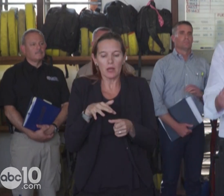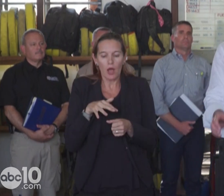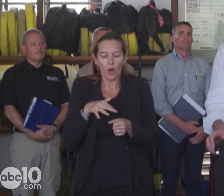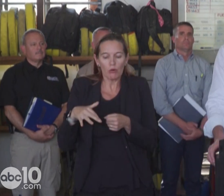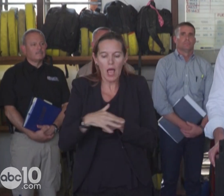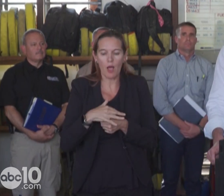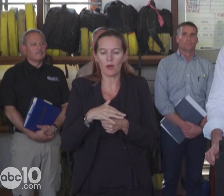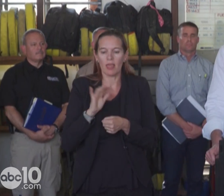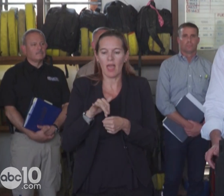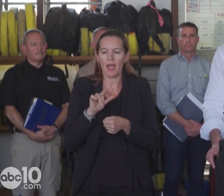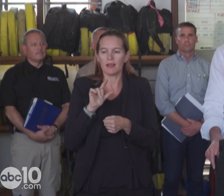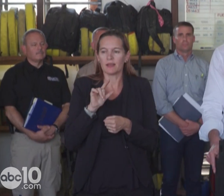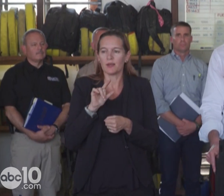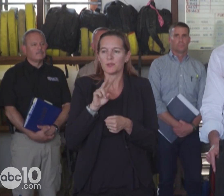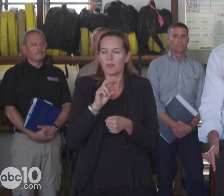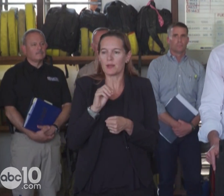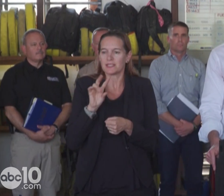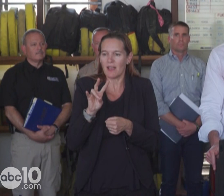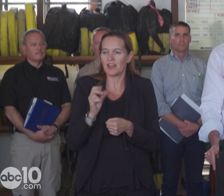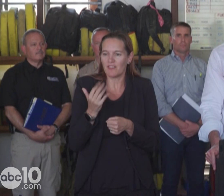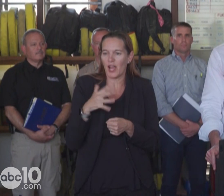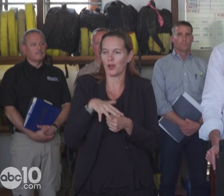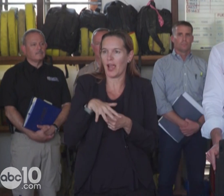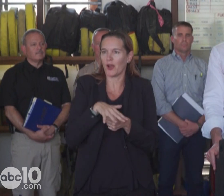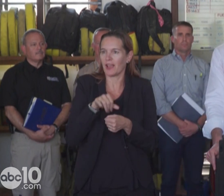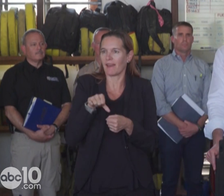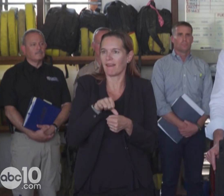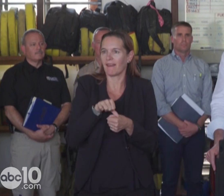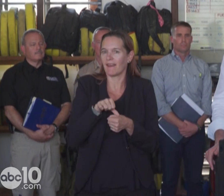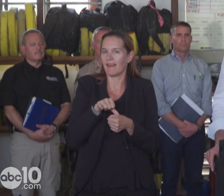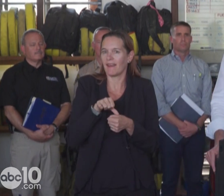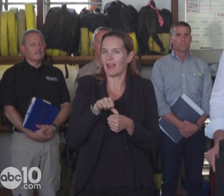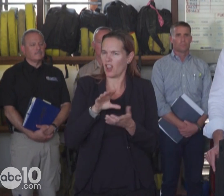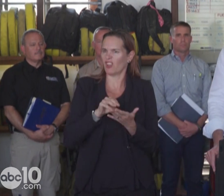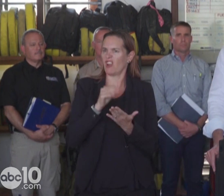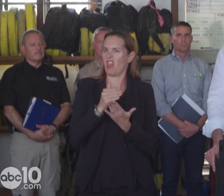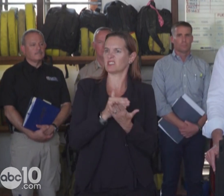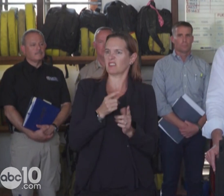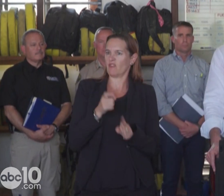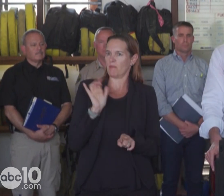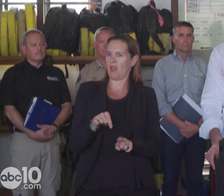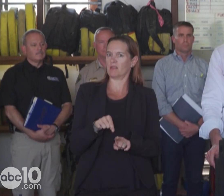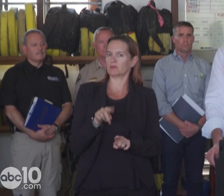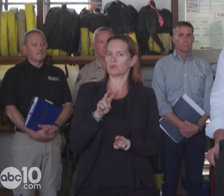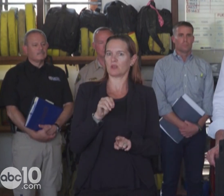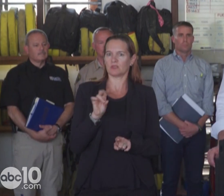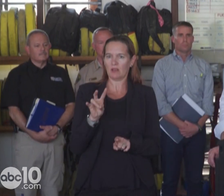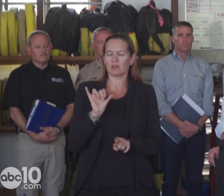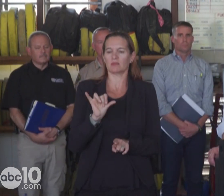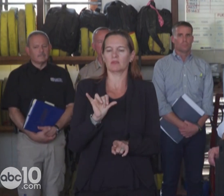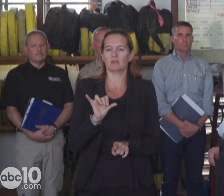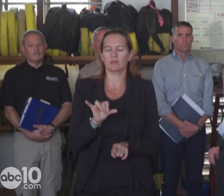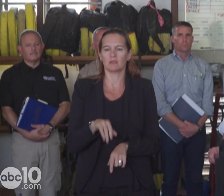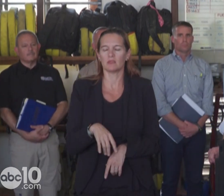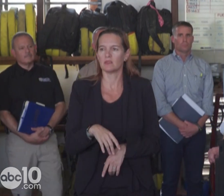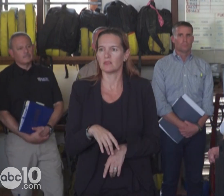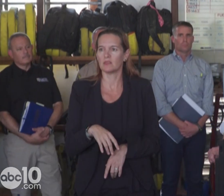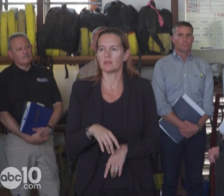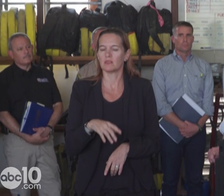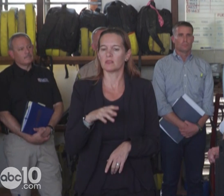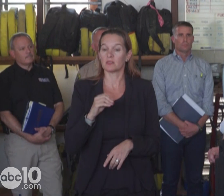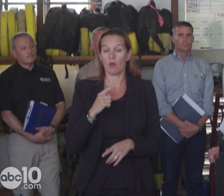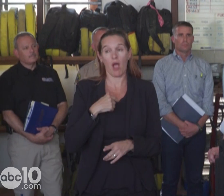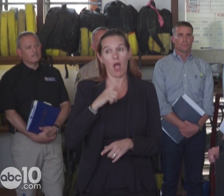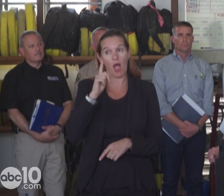that 2007 fire occurred, where a lot of lessons were learned. I grant San